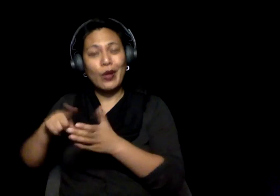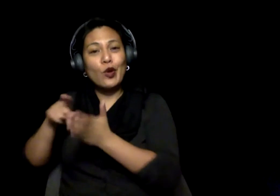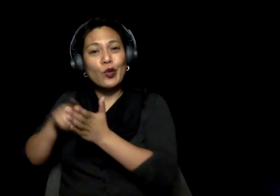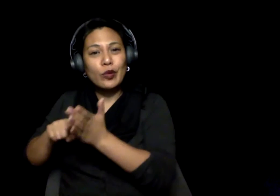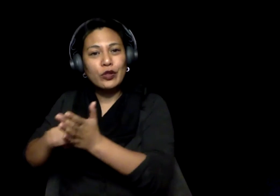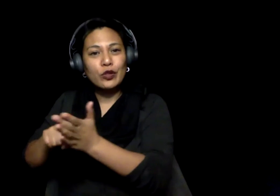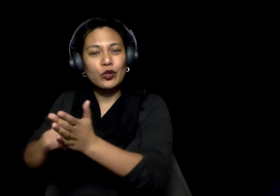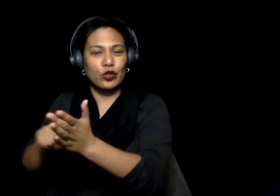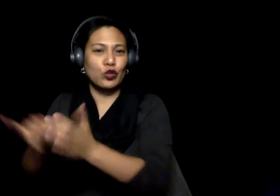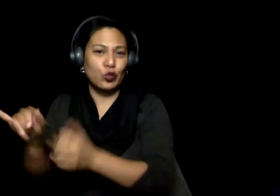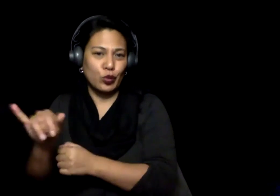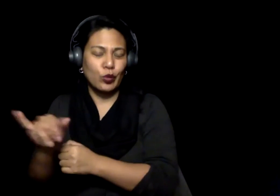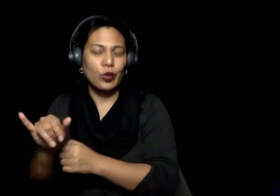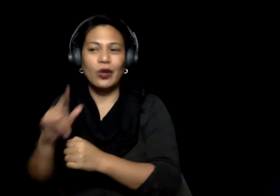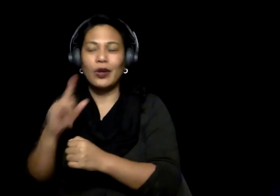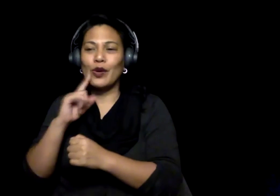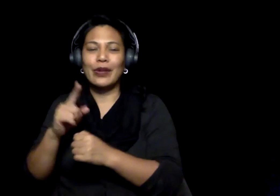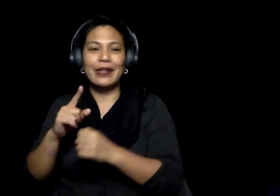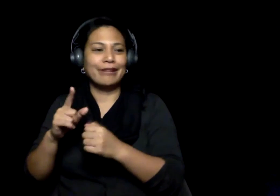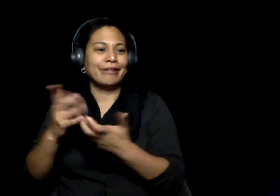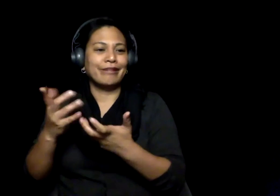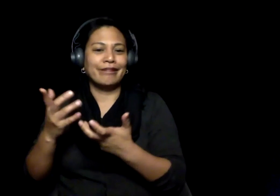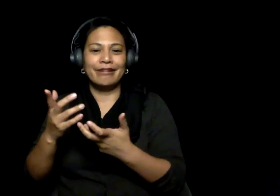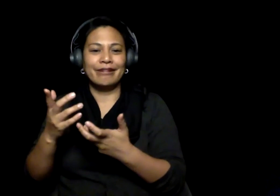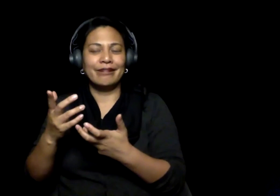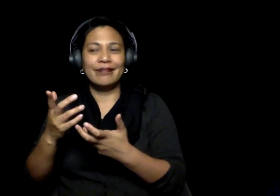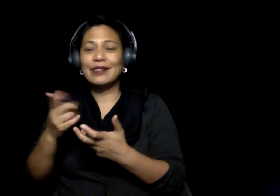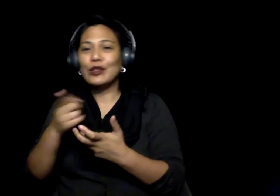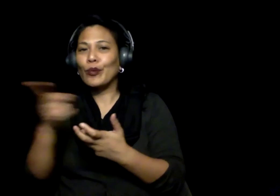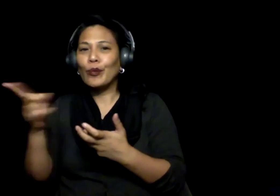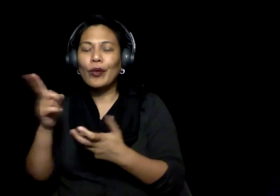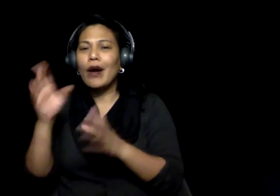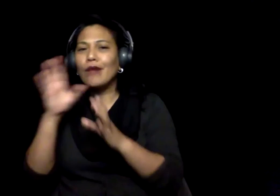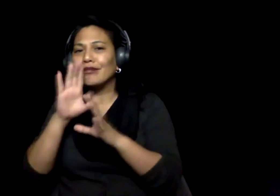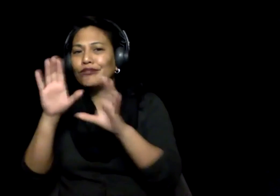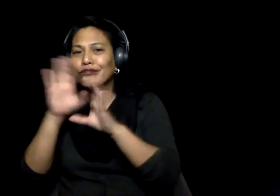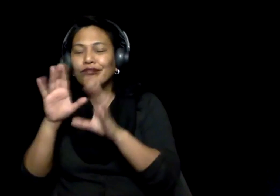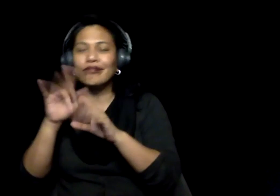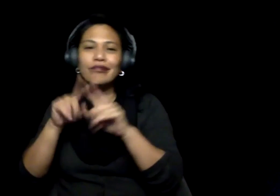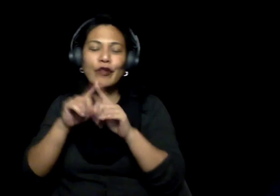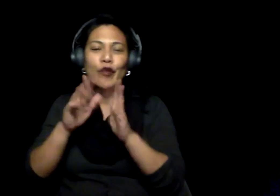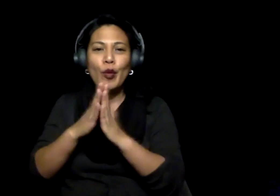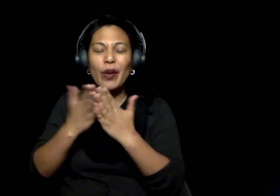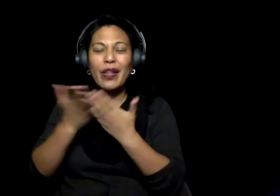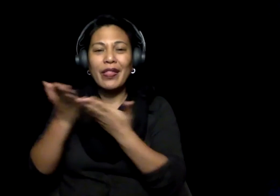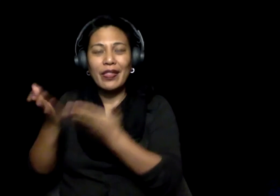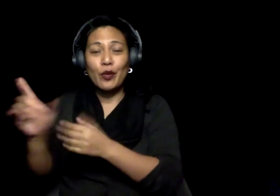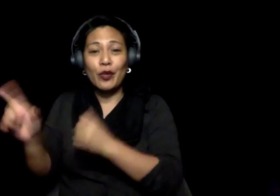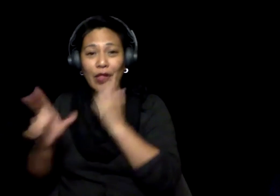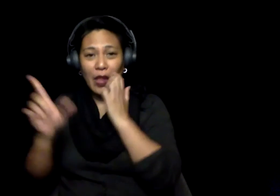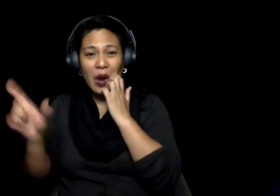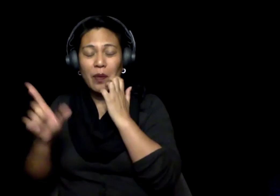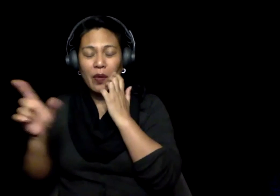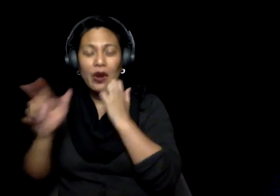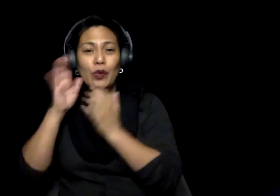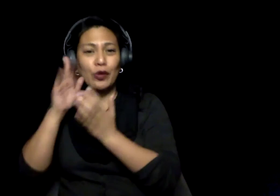on the books they have available in the libraries. But really would like to